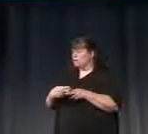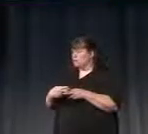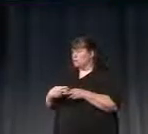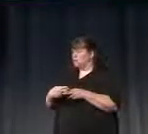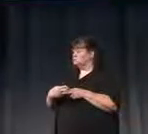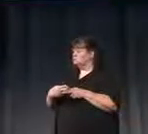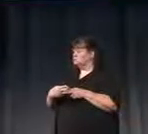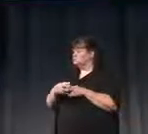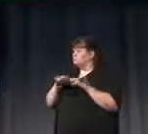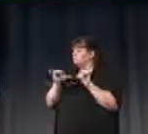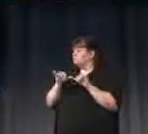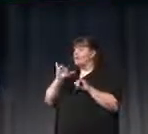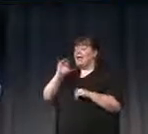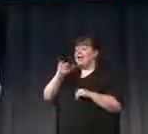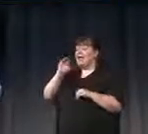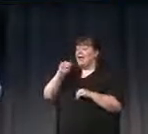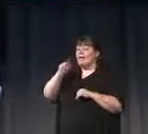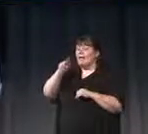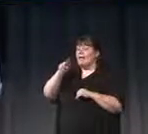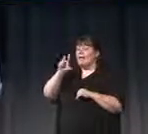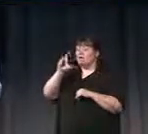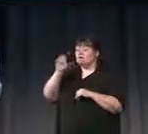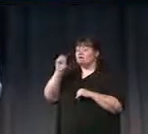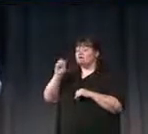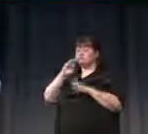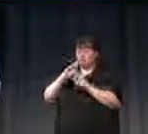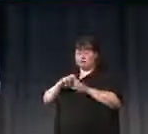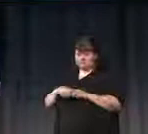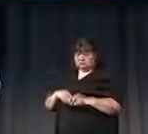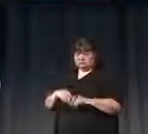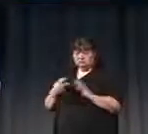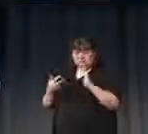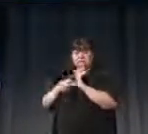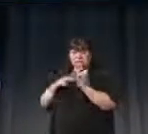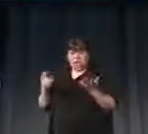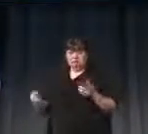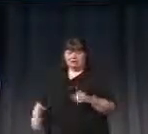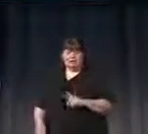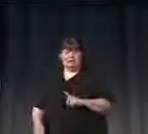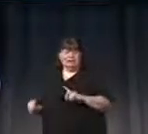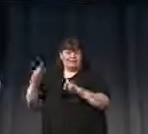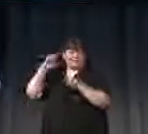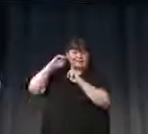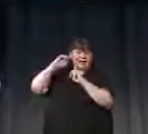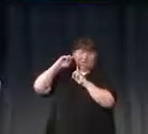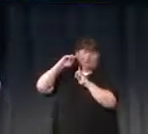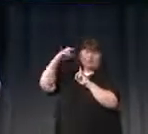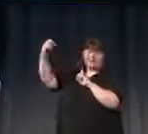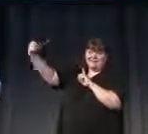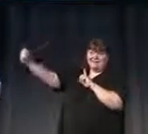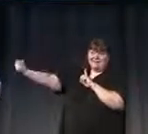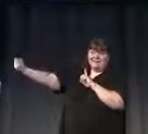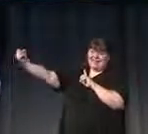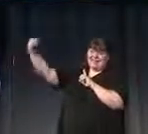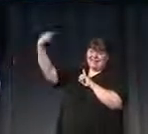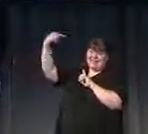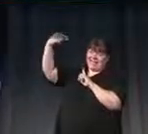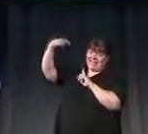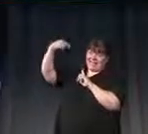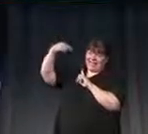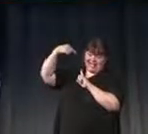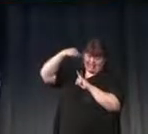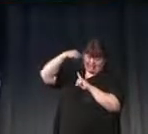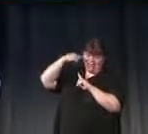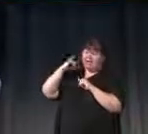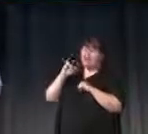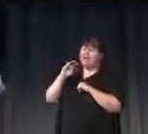that's called measuring an impulse response. So what's an impulse response? Well, it's literally the sound of an impulse in some space.